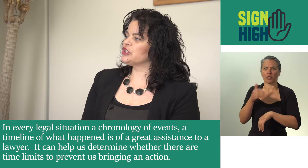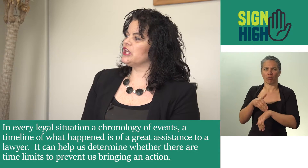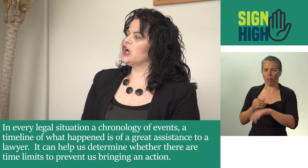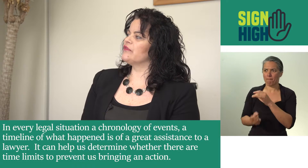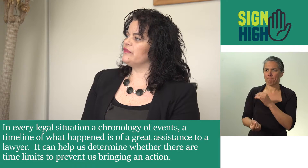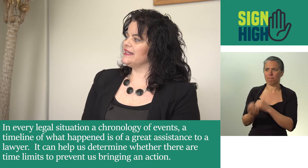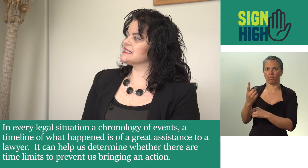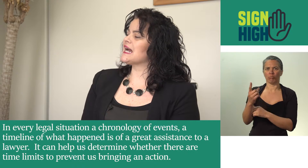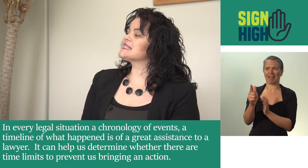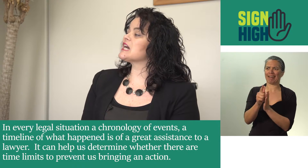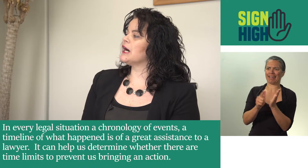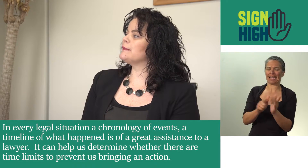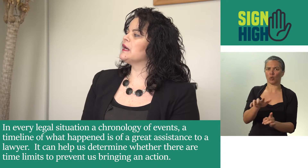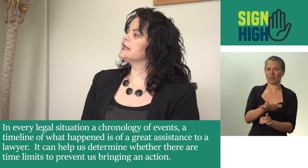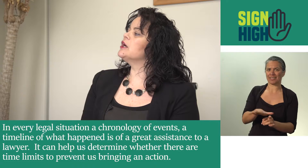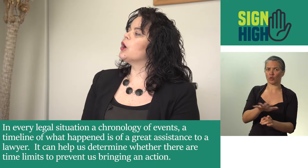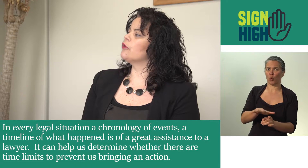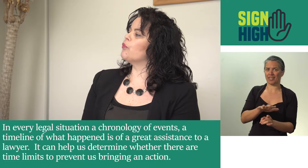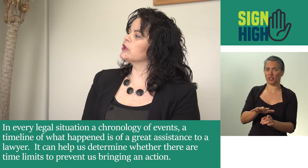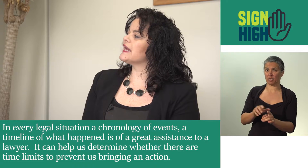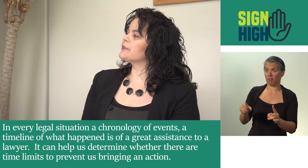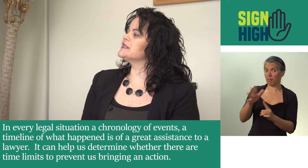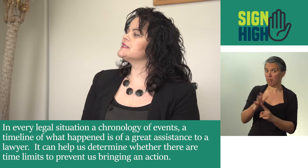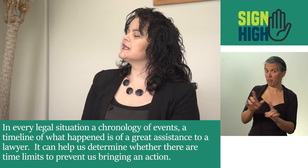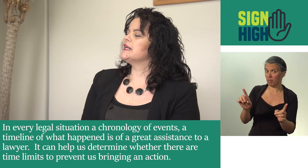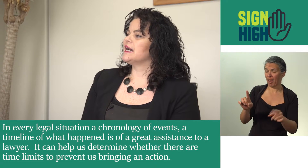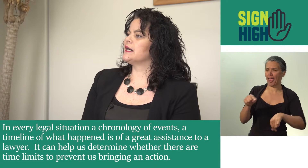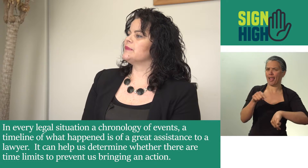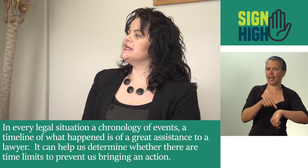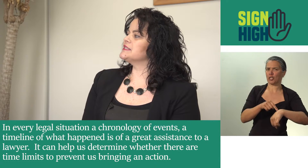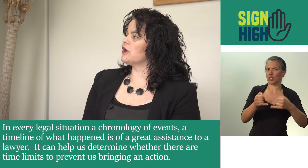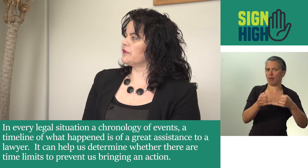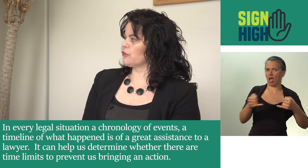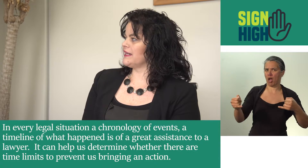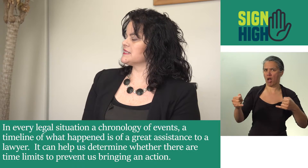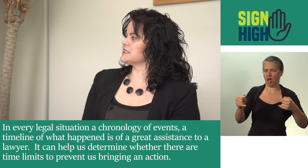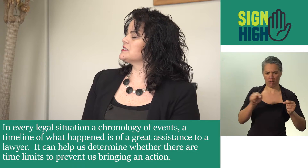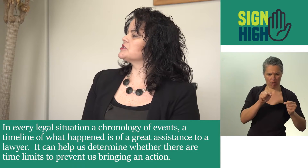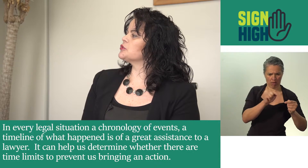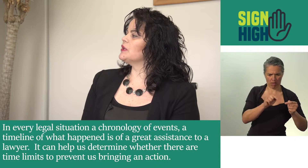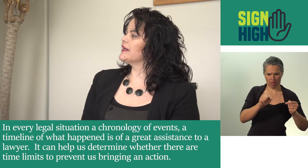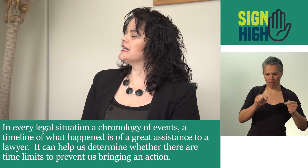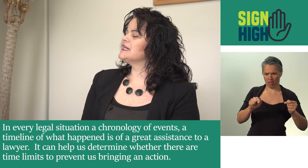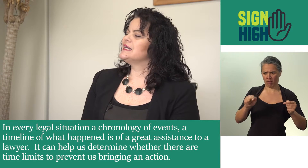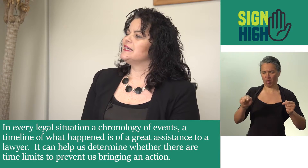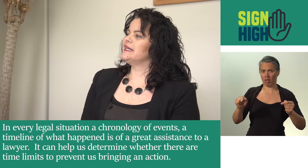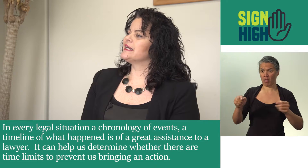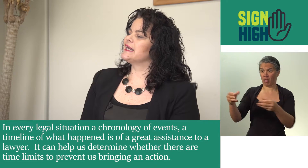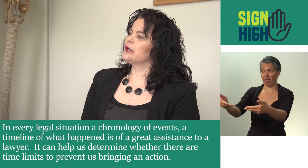chronology of events, a timeline of what happened is of a great assistance to a lawyer. It can help